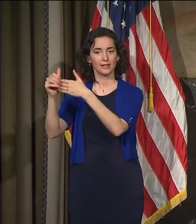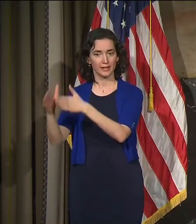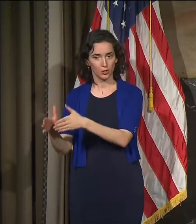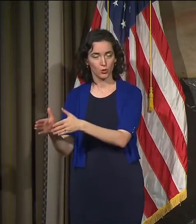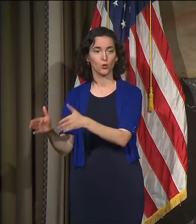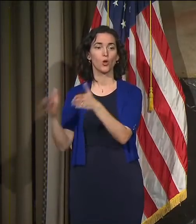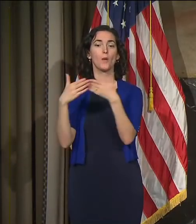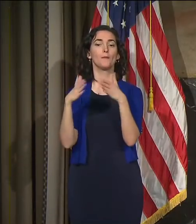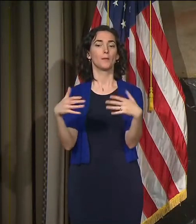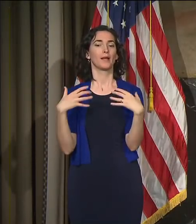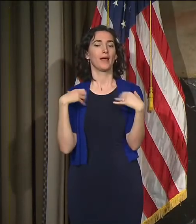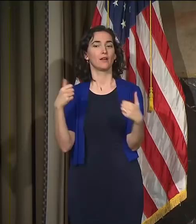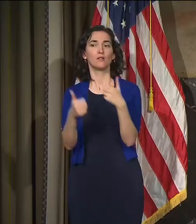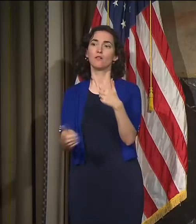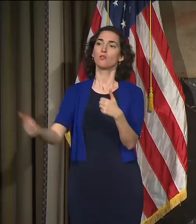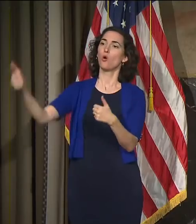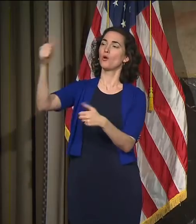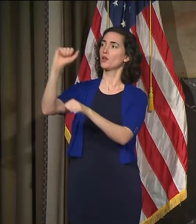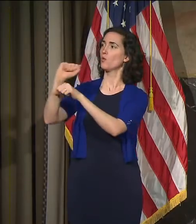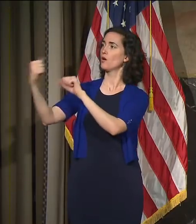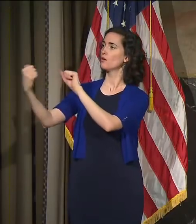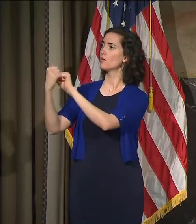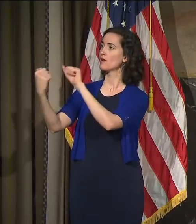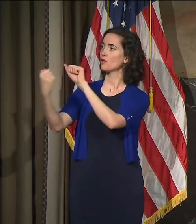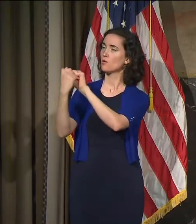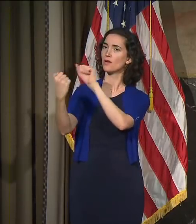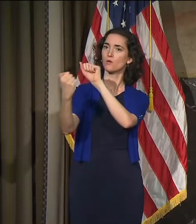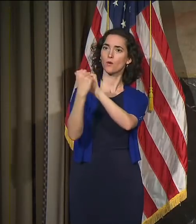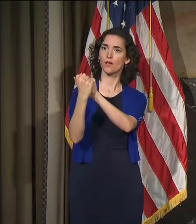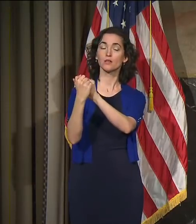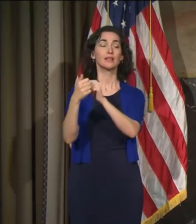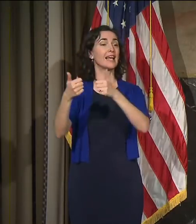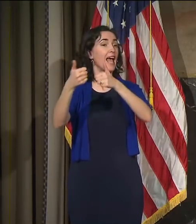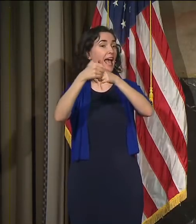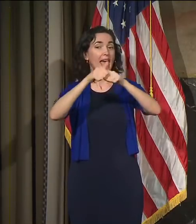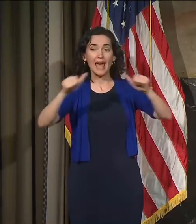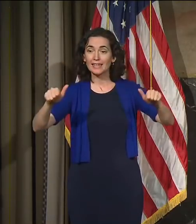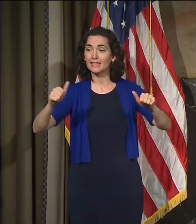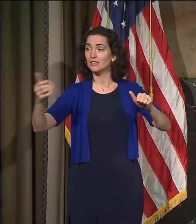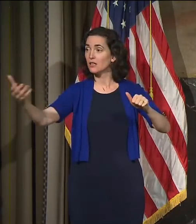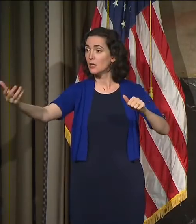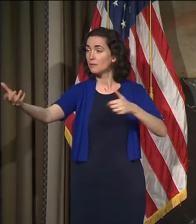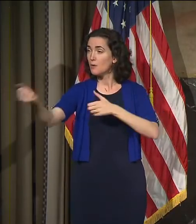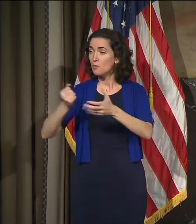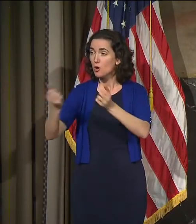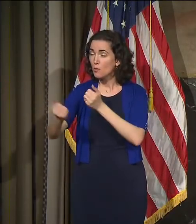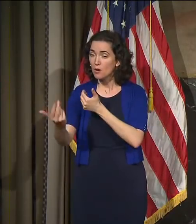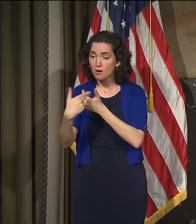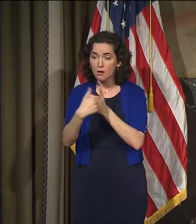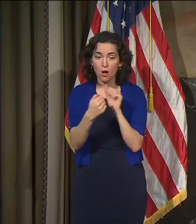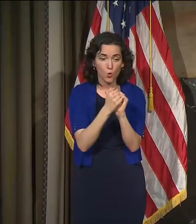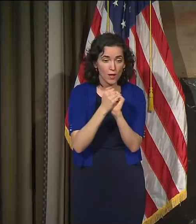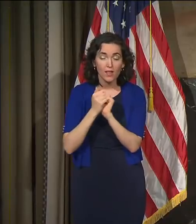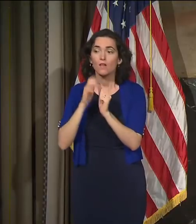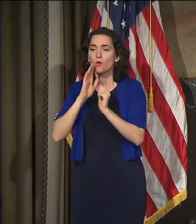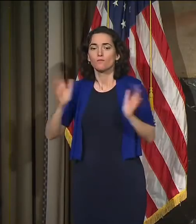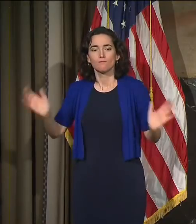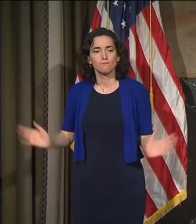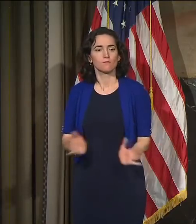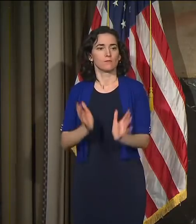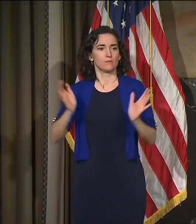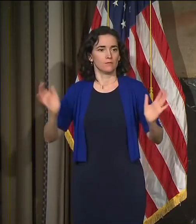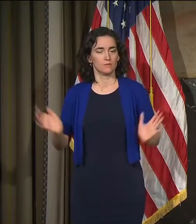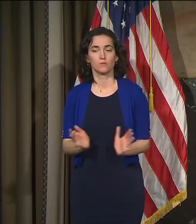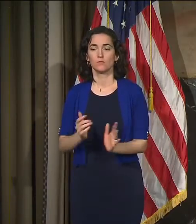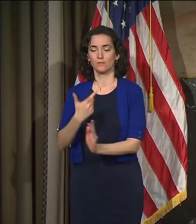with public health authorities, with anybody that we can to promote effectively